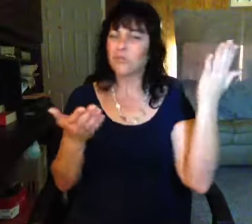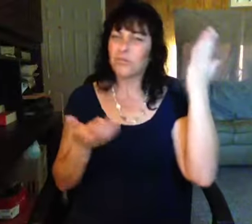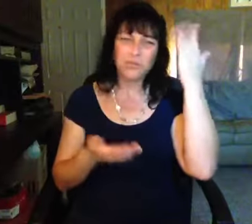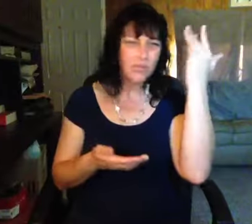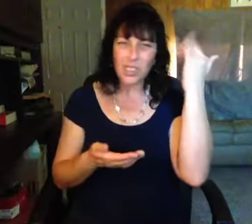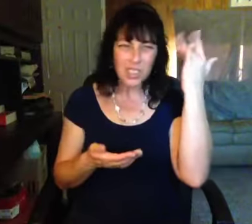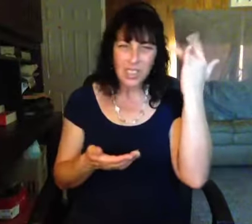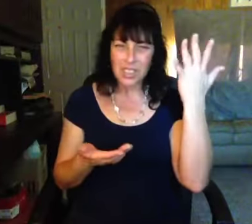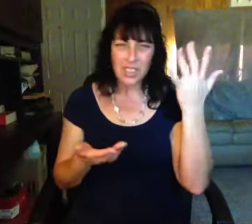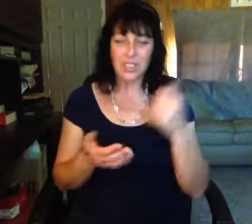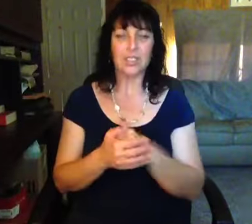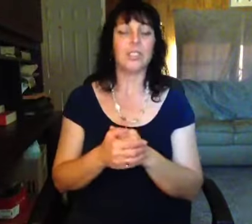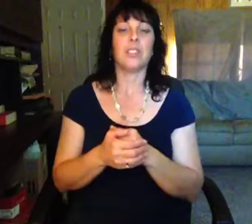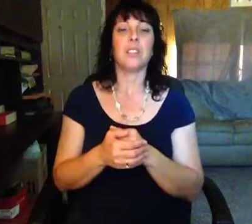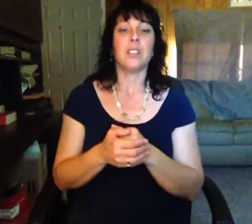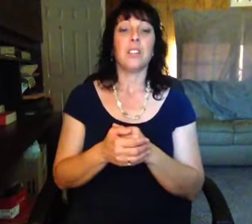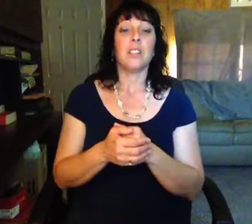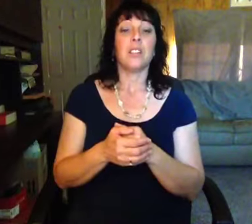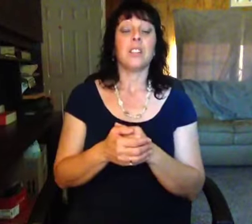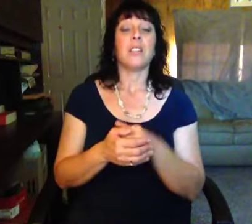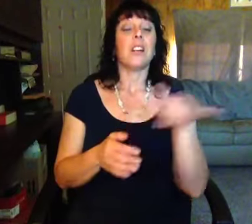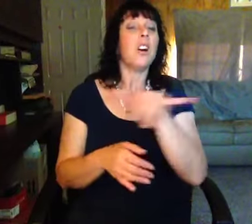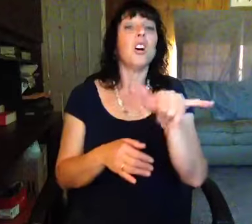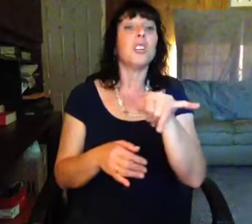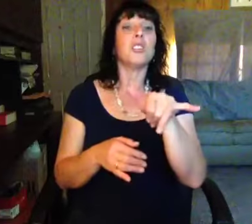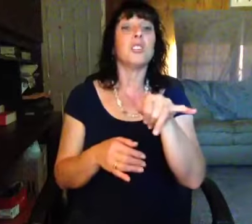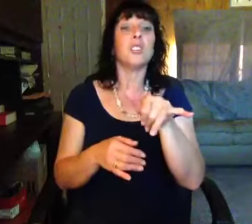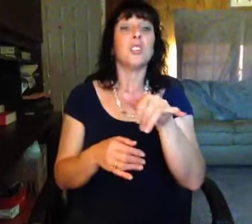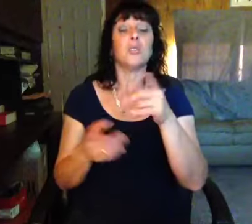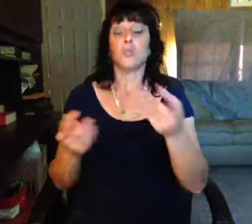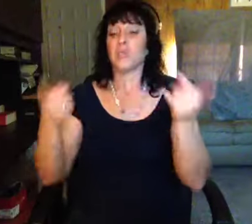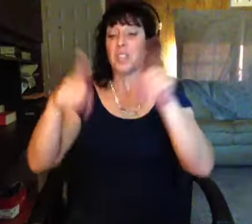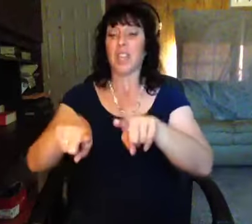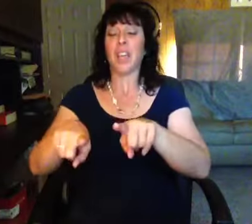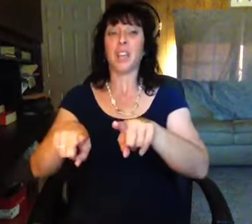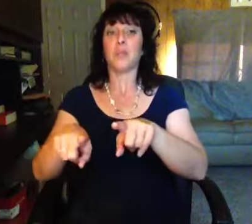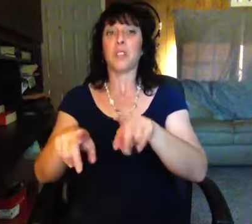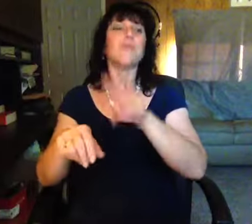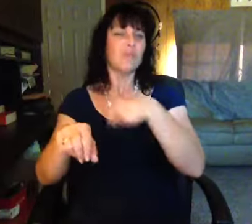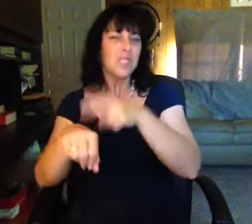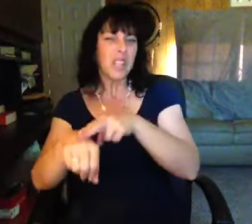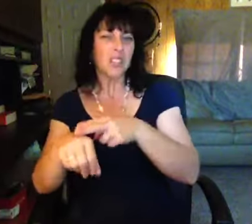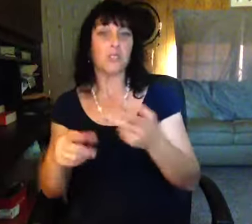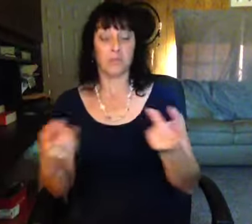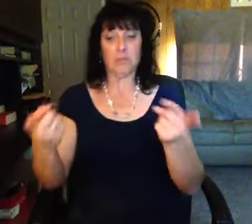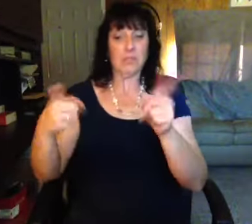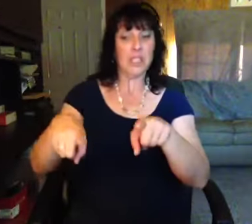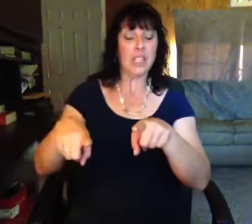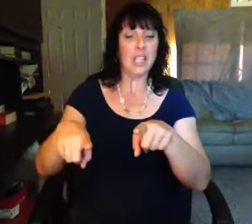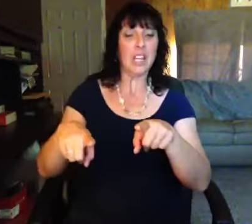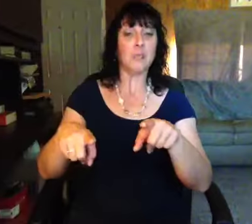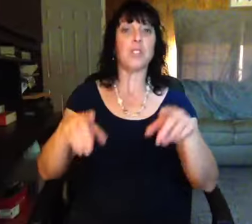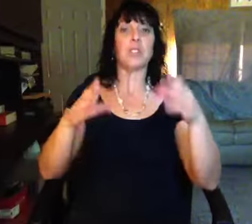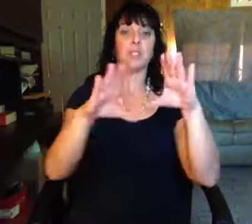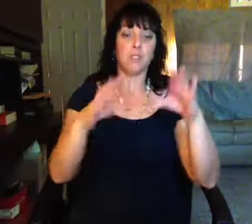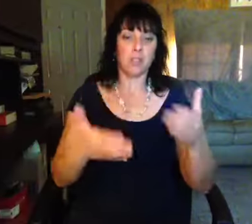have groups emerge, where some groups are just going to be faster than others. Some groups may be slower than others, and that's okay. That's